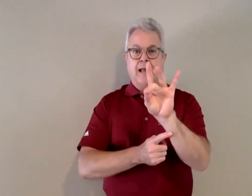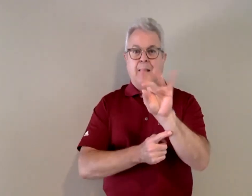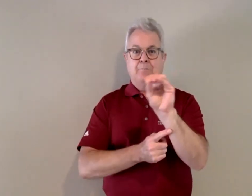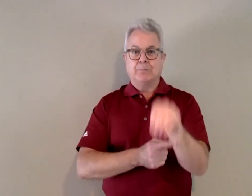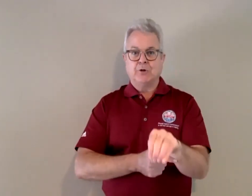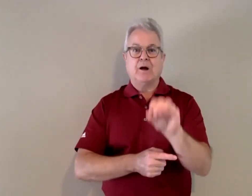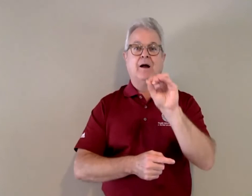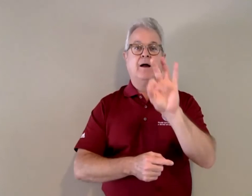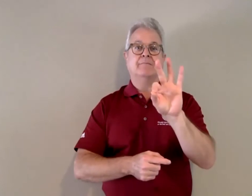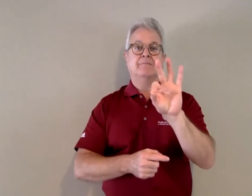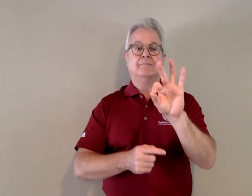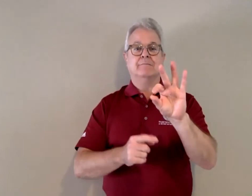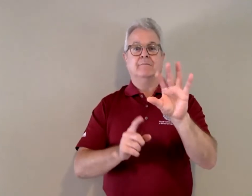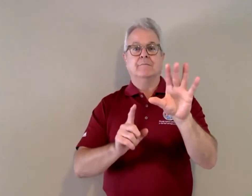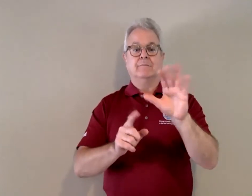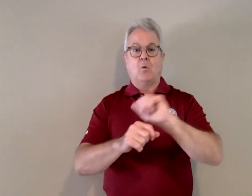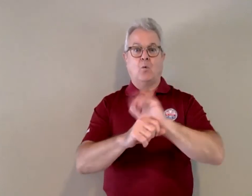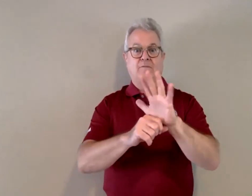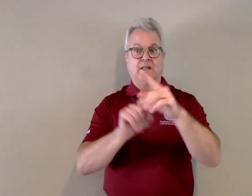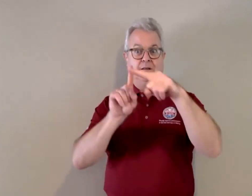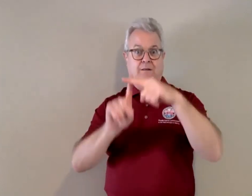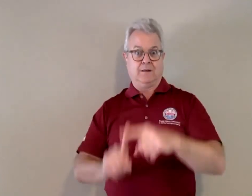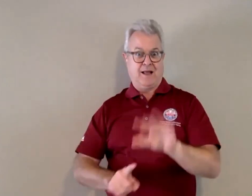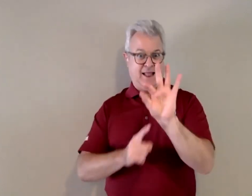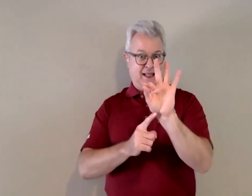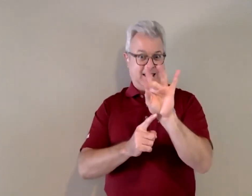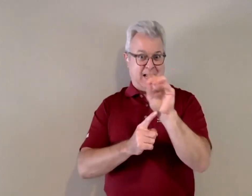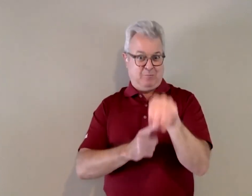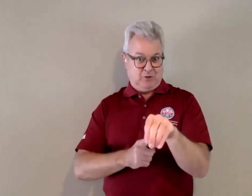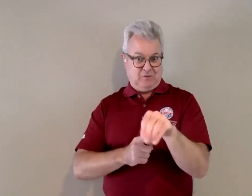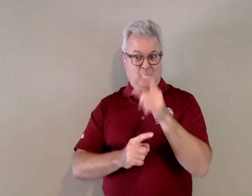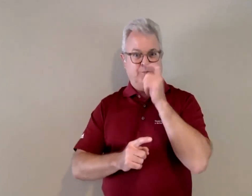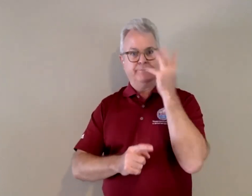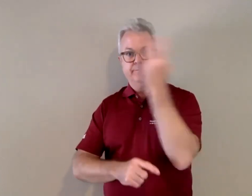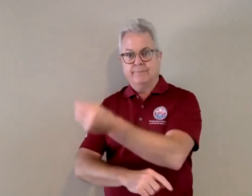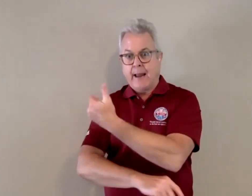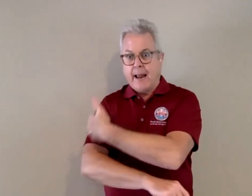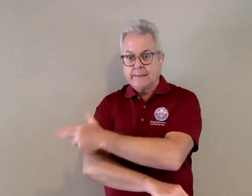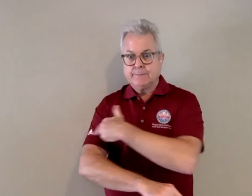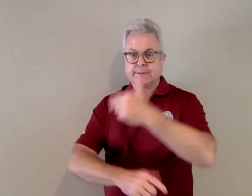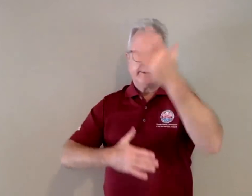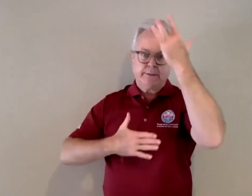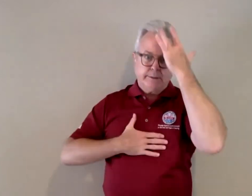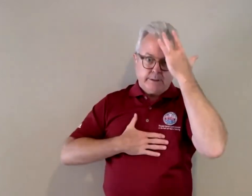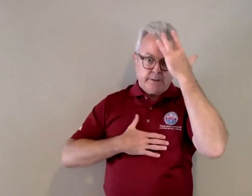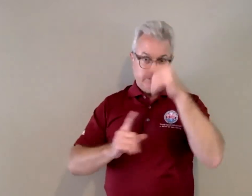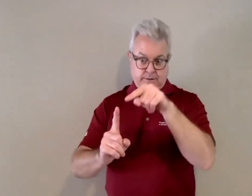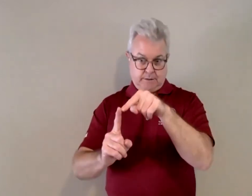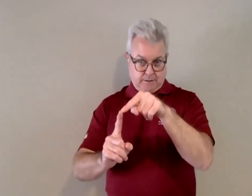have the numbers to prove that 98% of positive COVID cases, people who